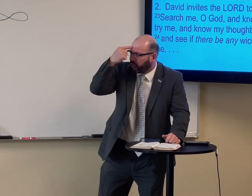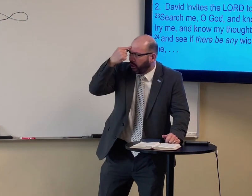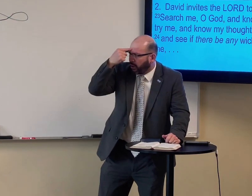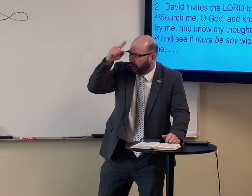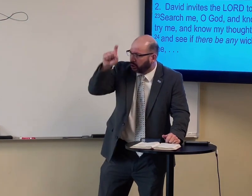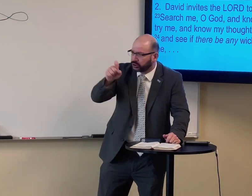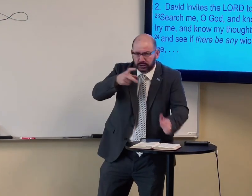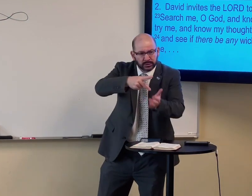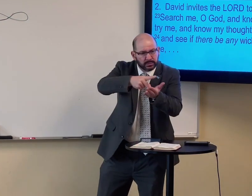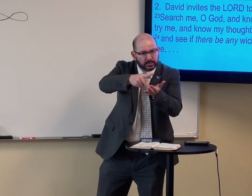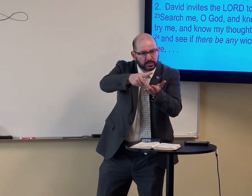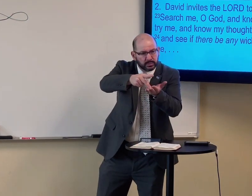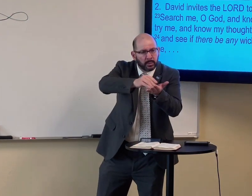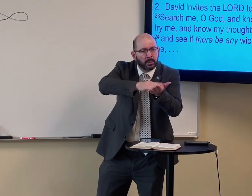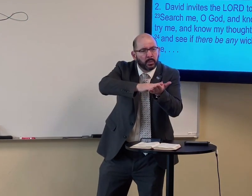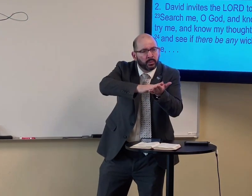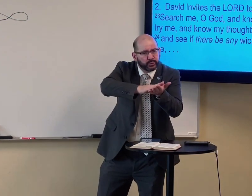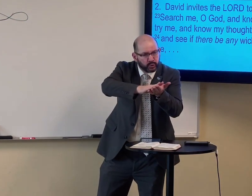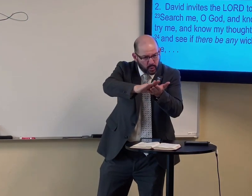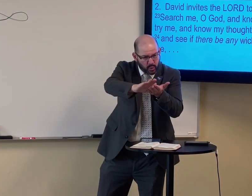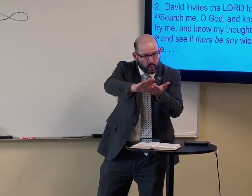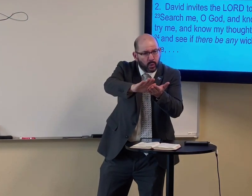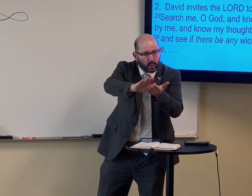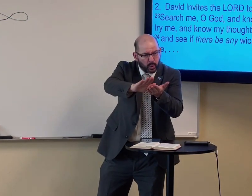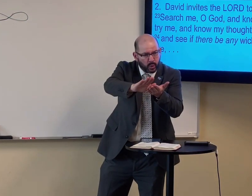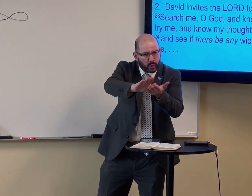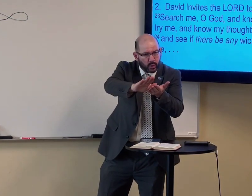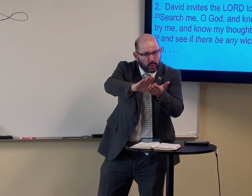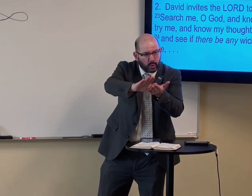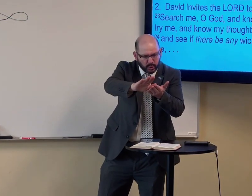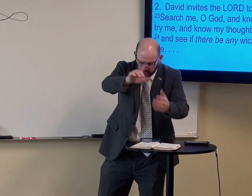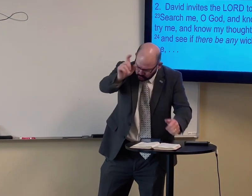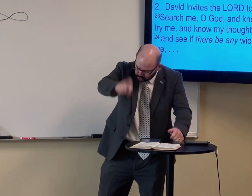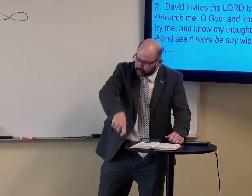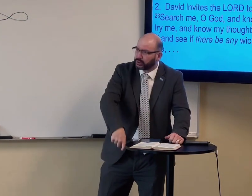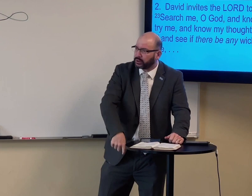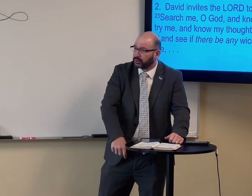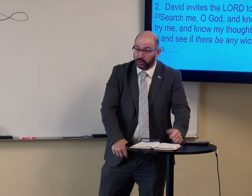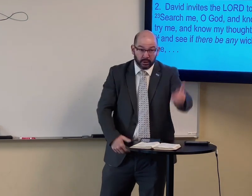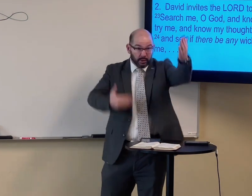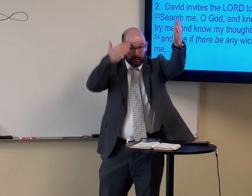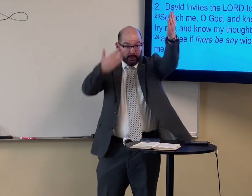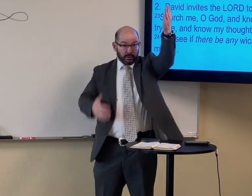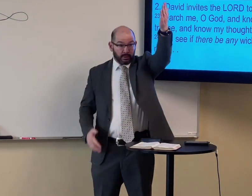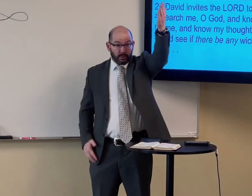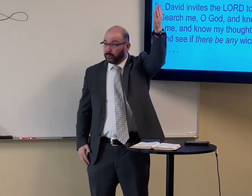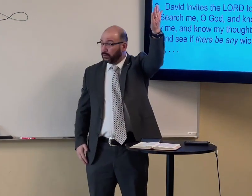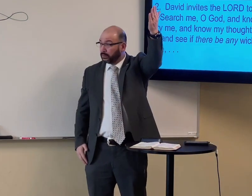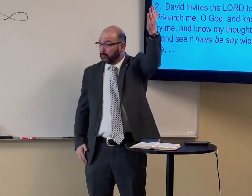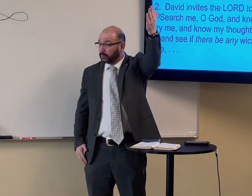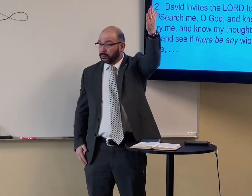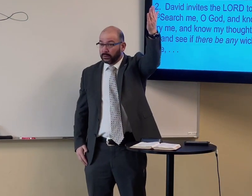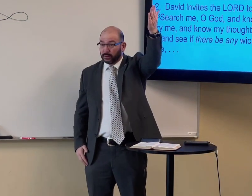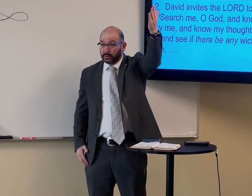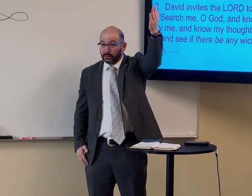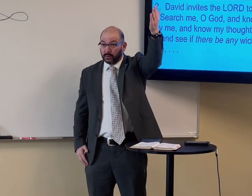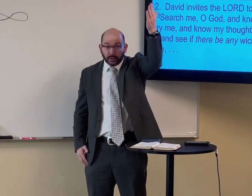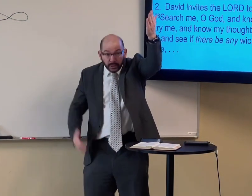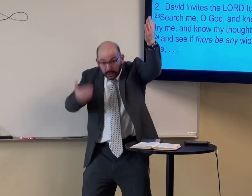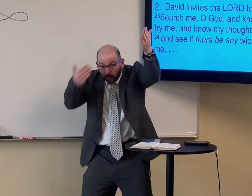there. Your thoughts should be pure. They should be. You know, God's